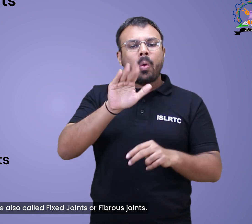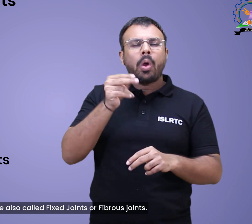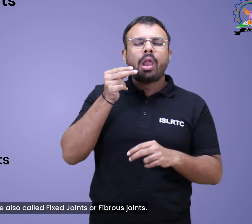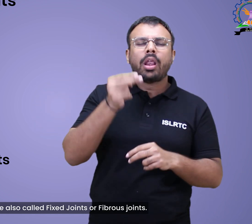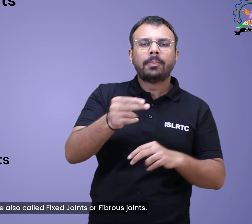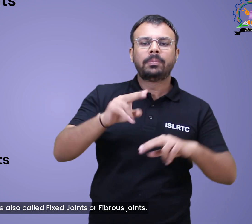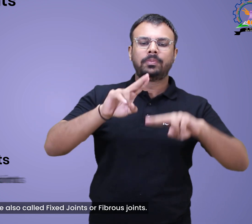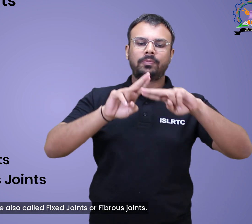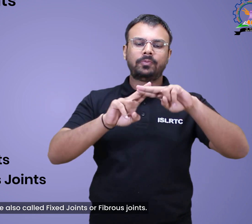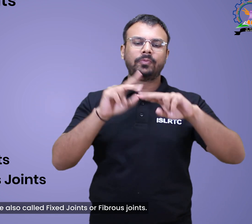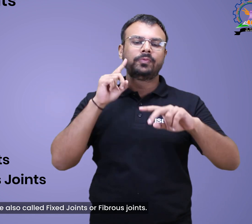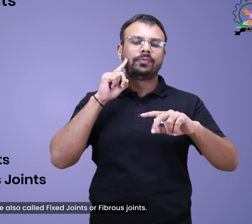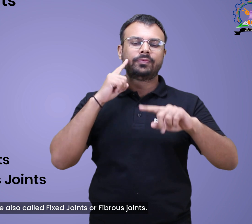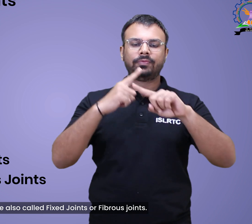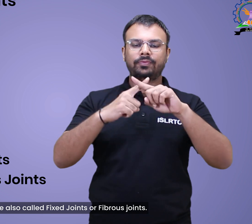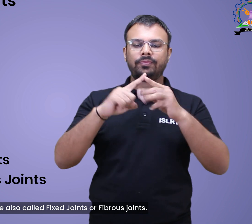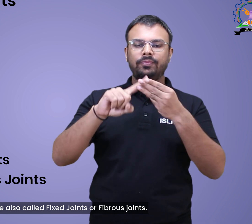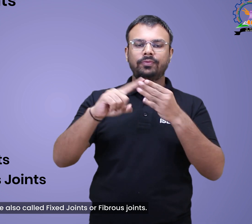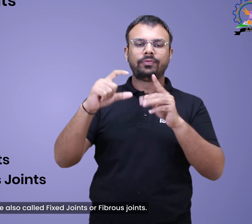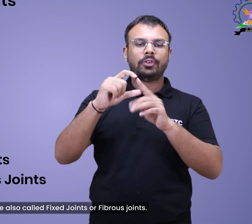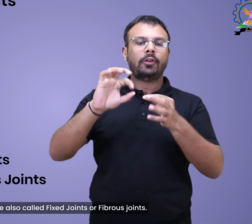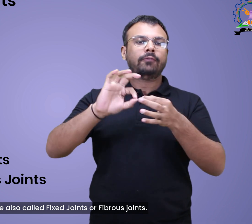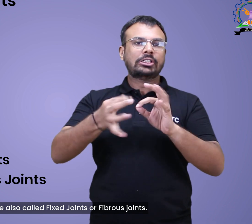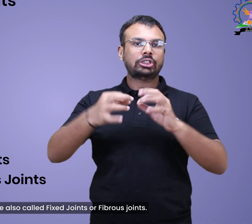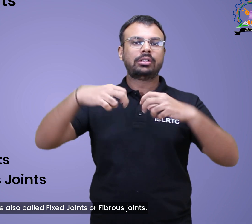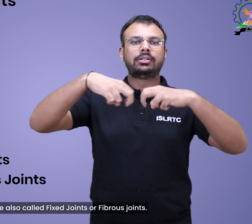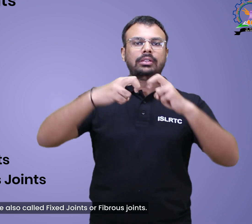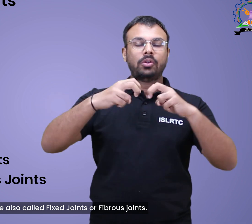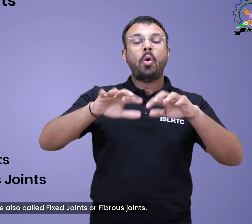These are also called fixed joints or fibrous joints.